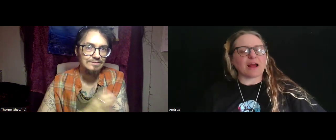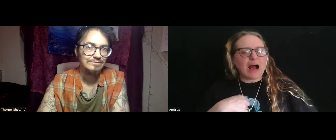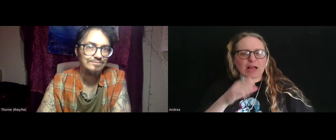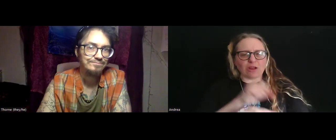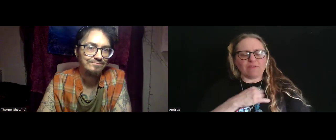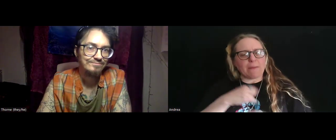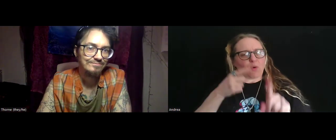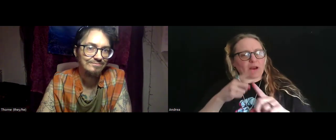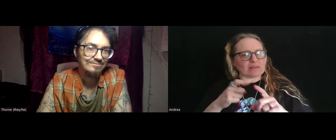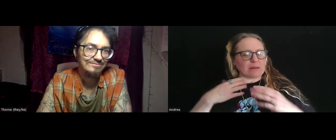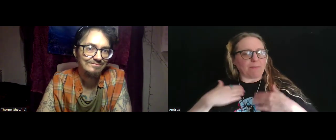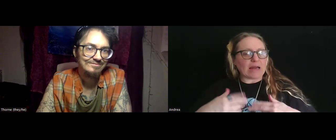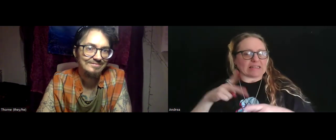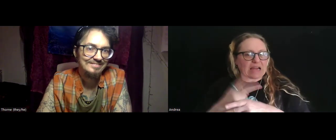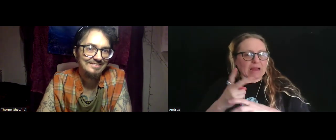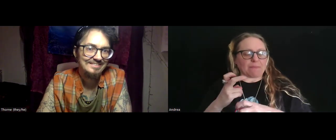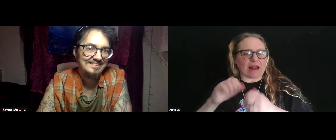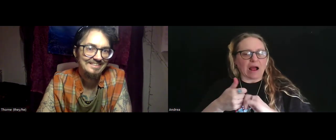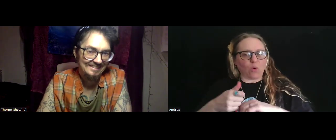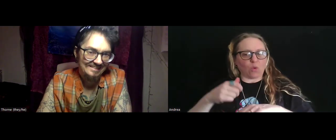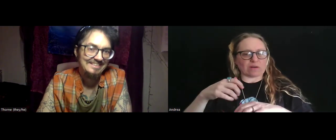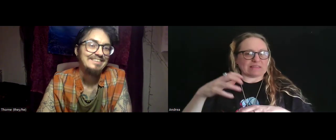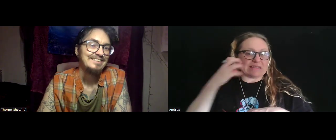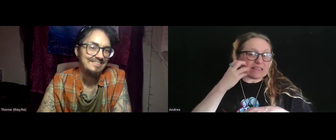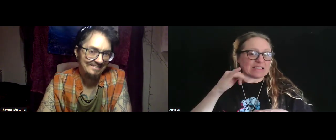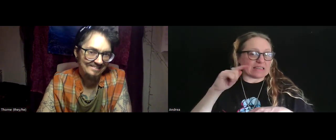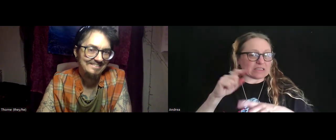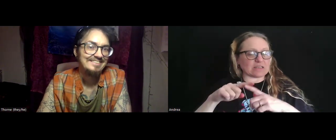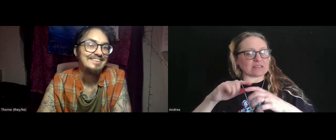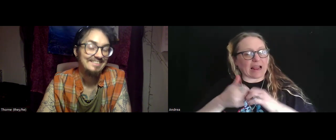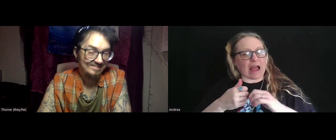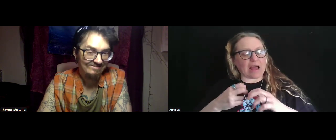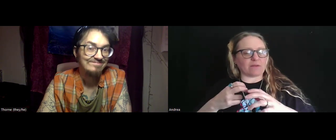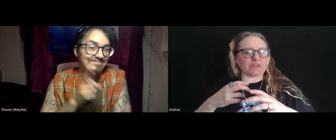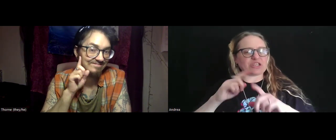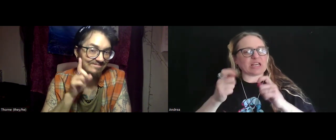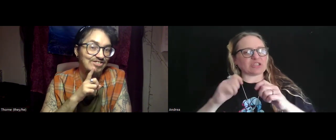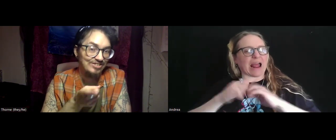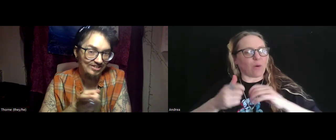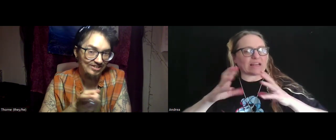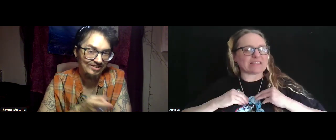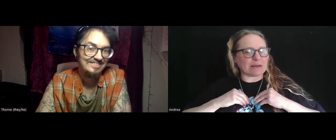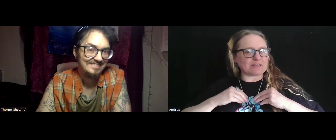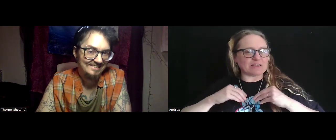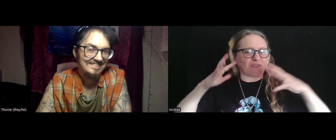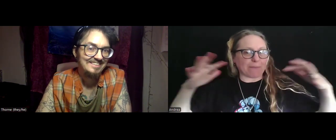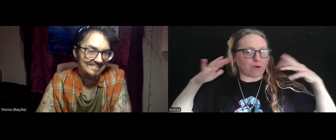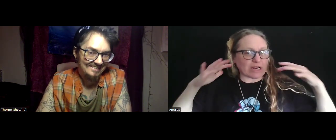I love that point is the body type and how dense it is. It's like changes how it accepts the